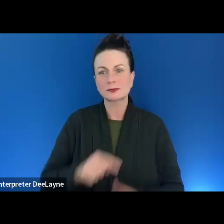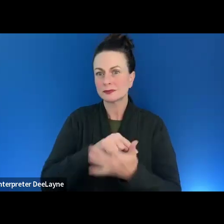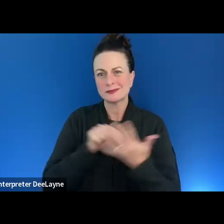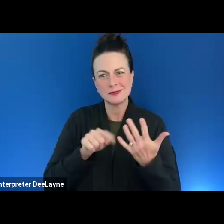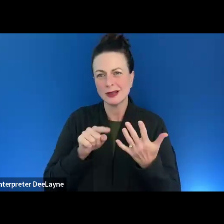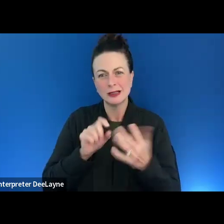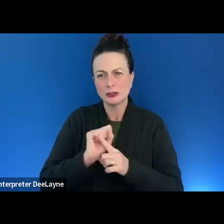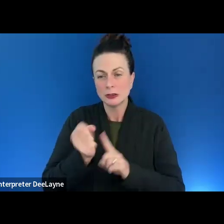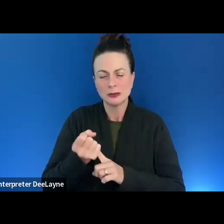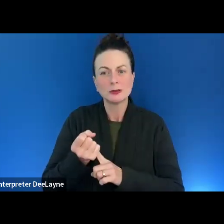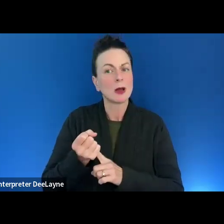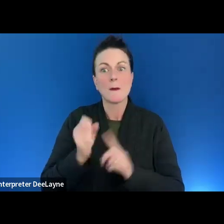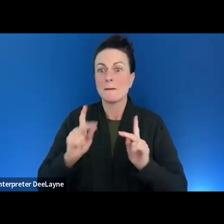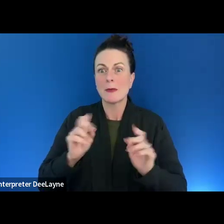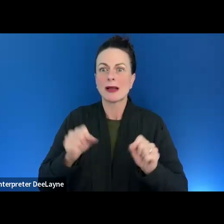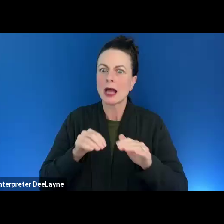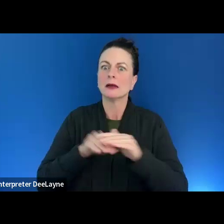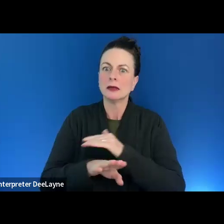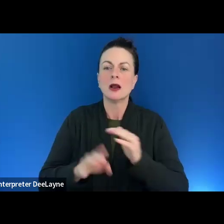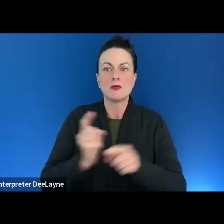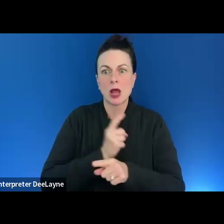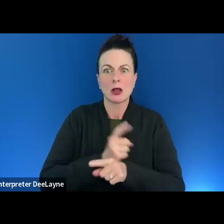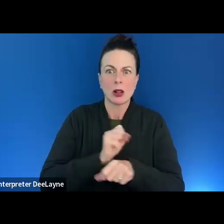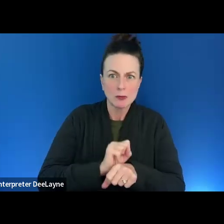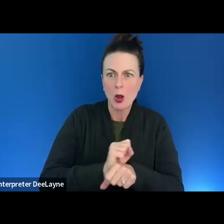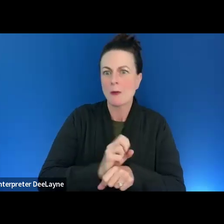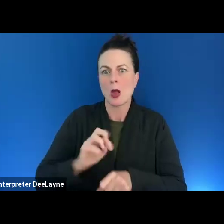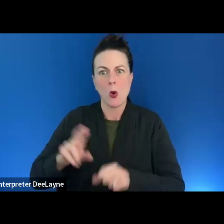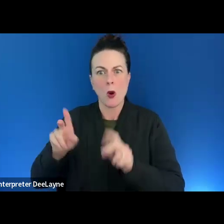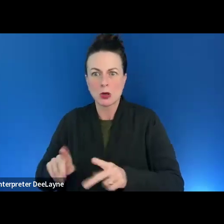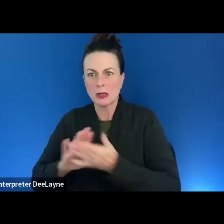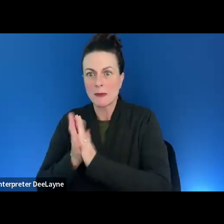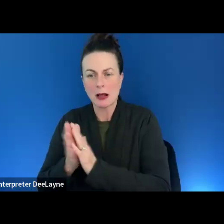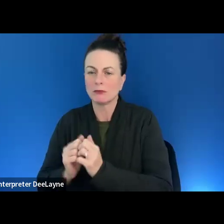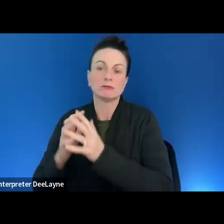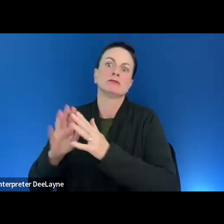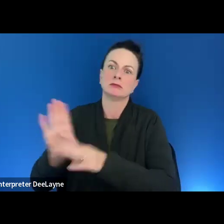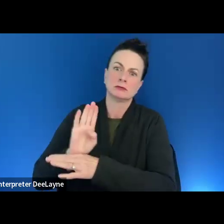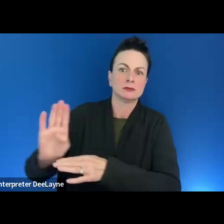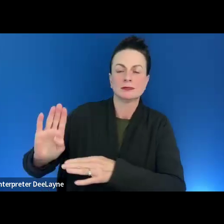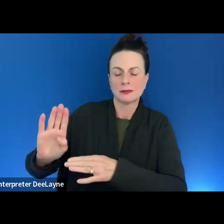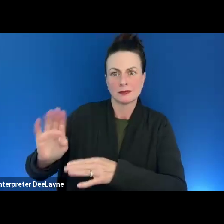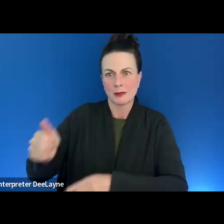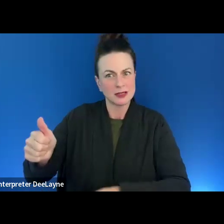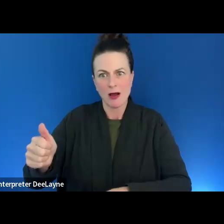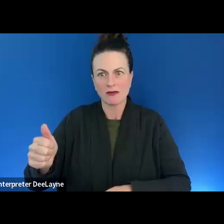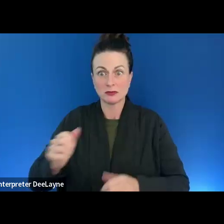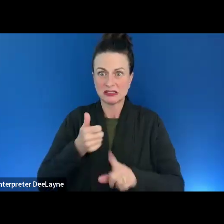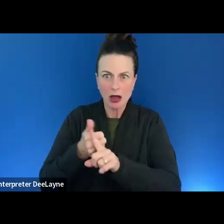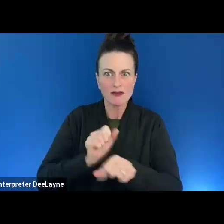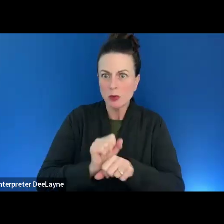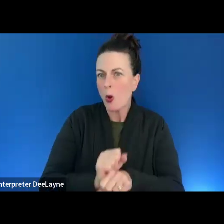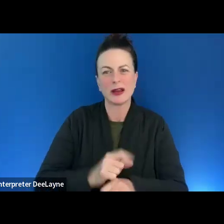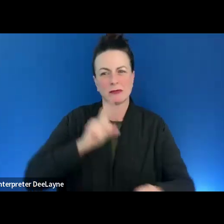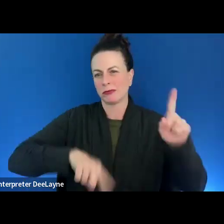of, there's two options. People can go through regular employment, or a person can become an entrepreneur, which, could be self-employed. There's different